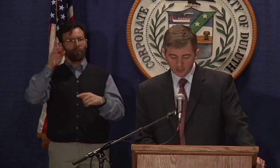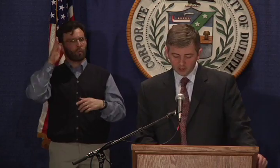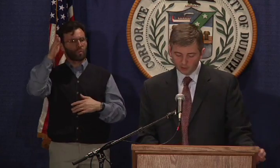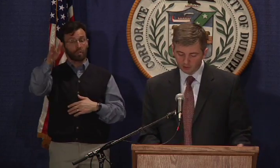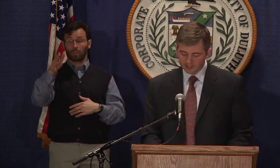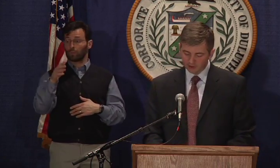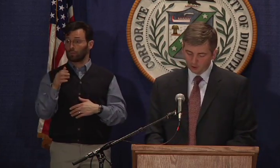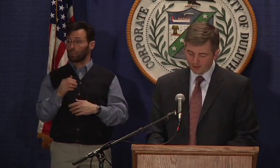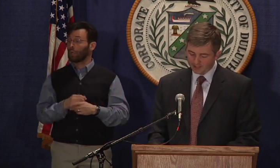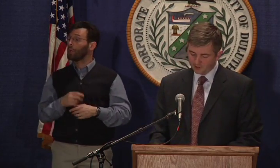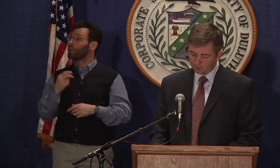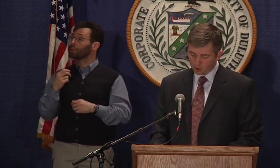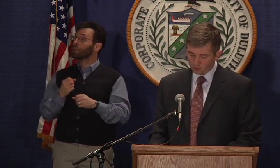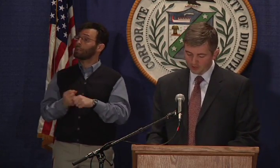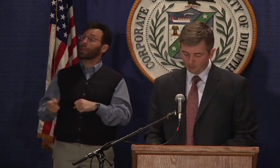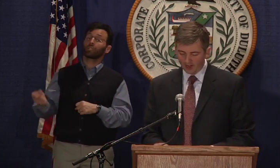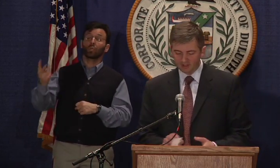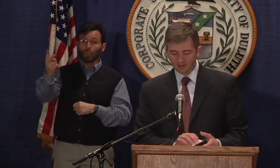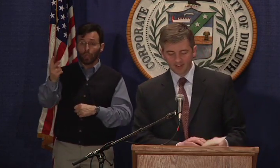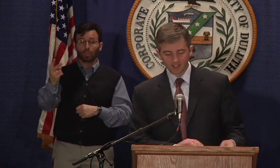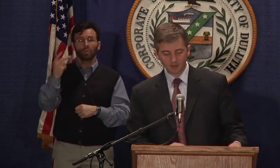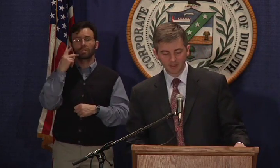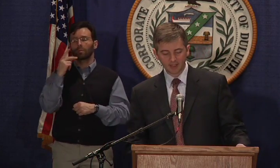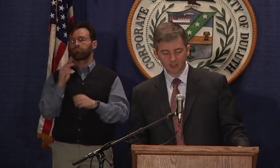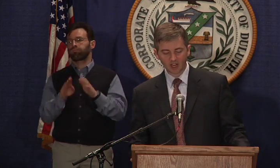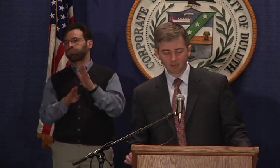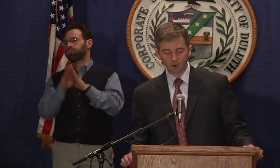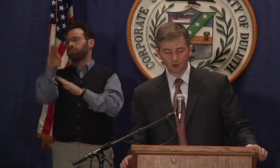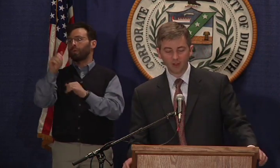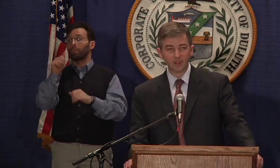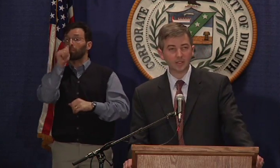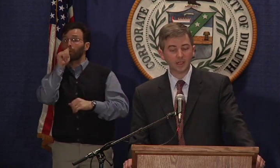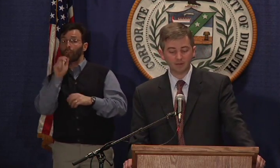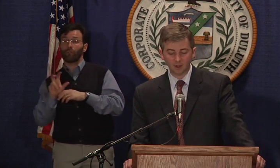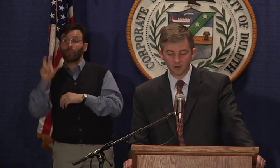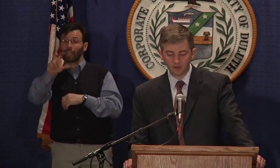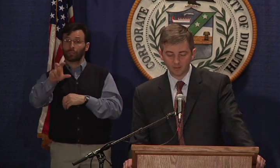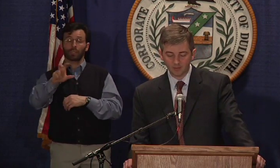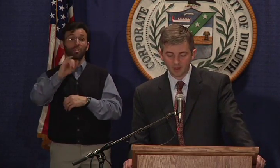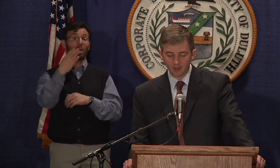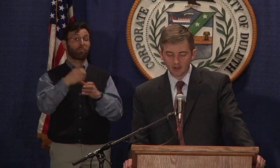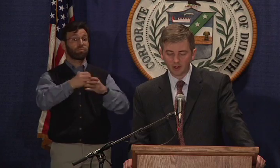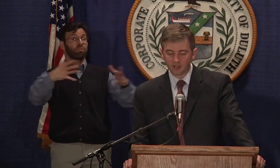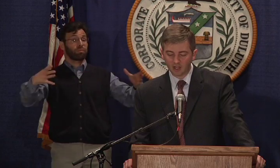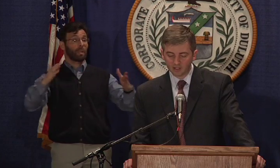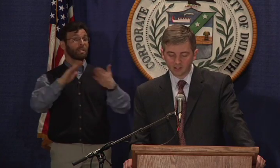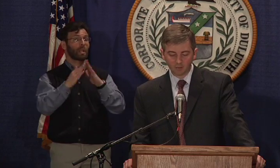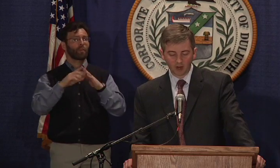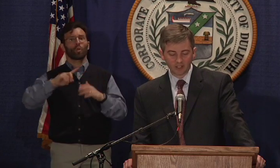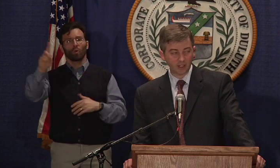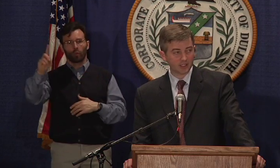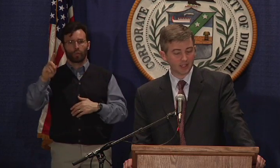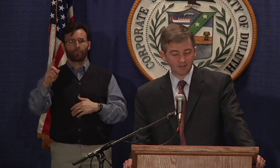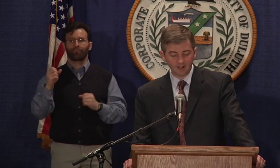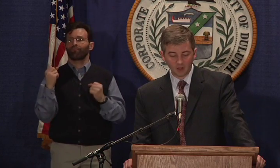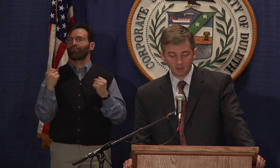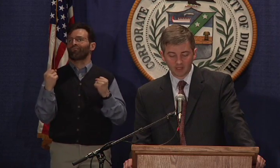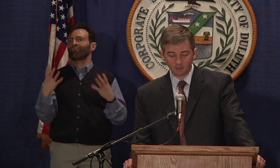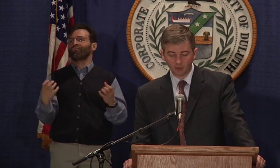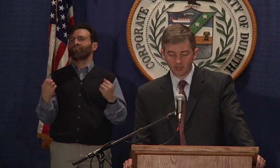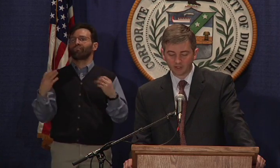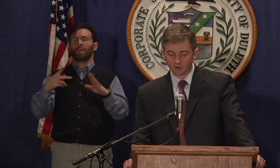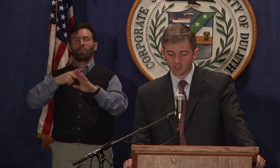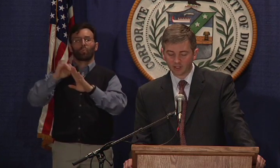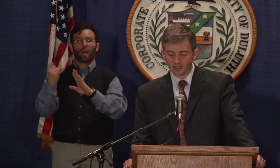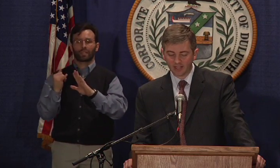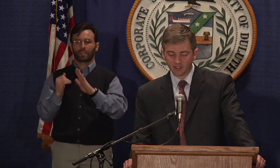next 2 years, we will see a tremendous boom in private investment and job growth in the city of Duluth. There are dozens of projects in the development